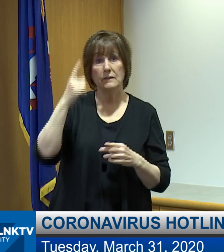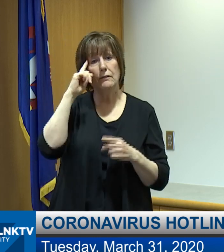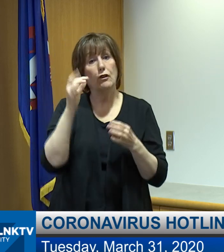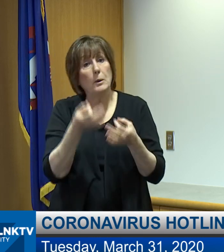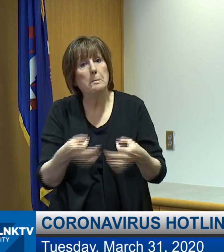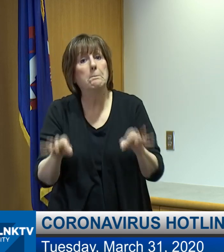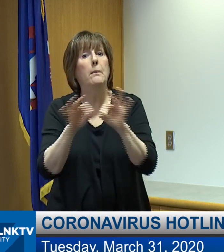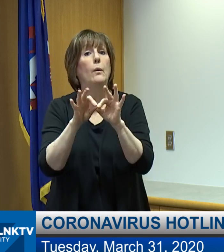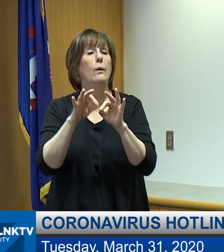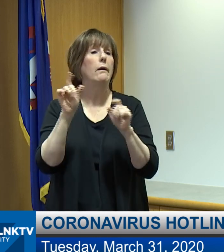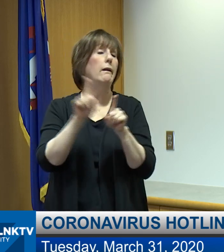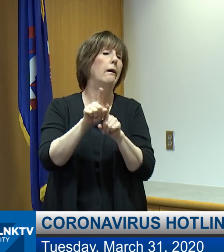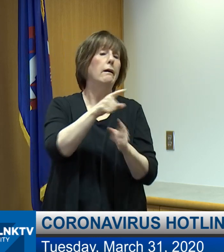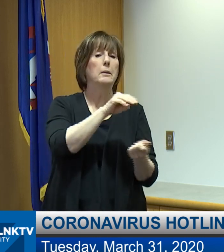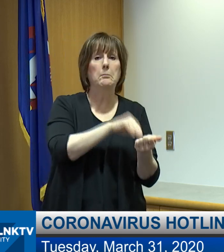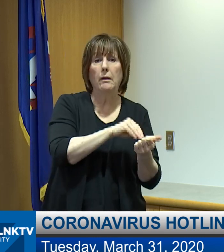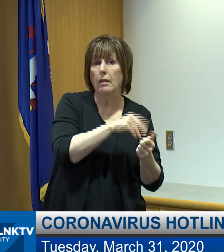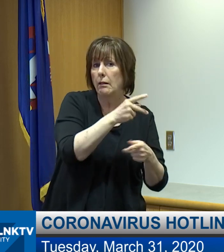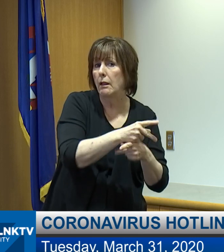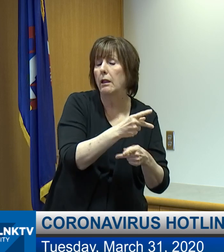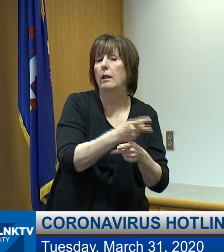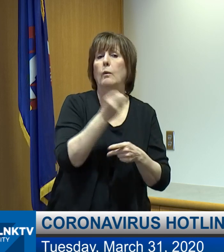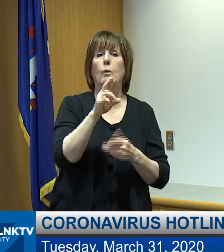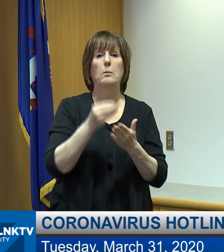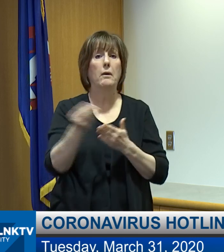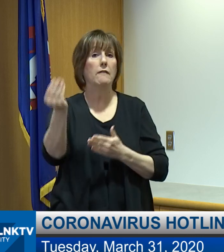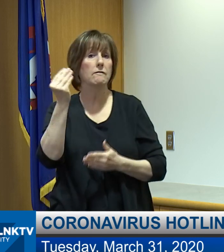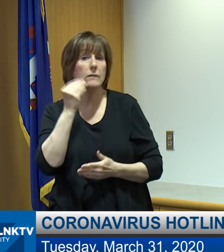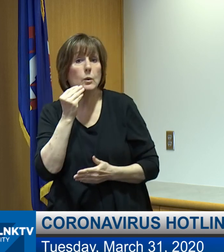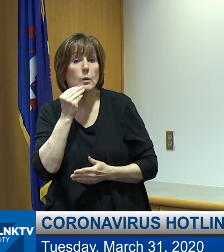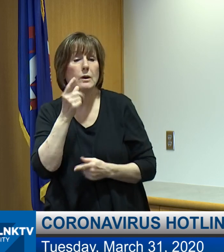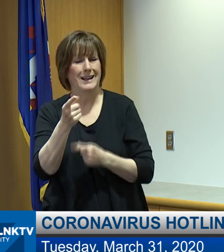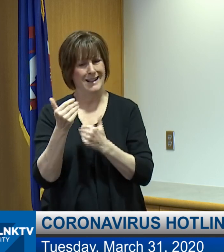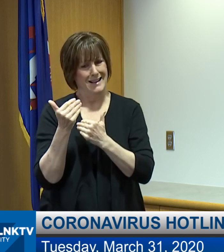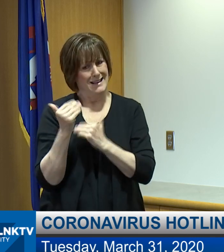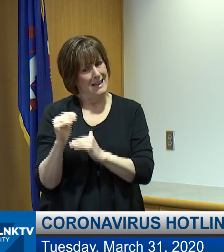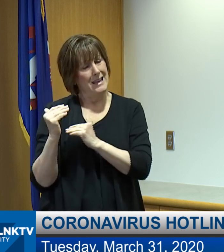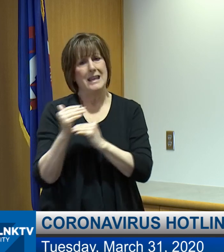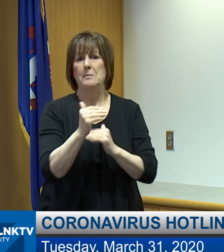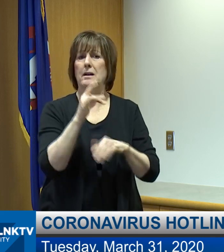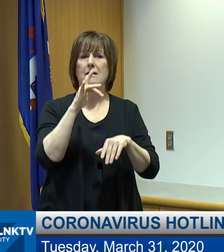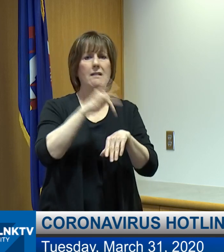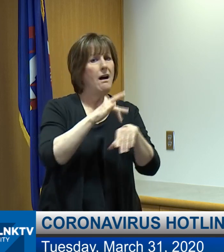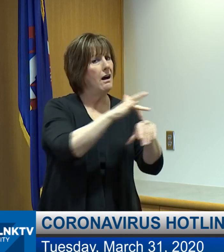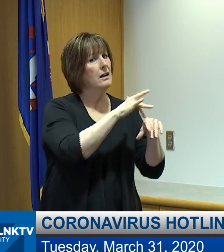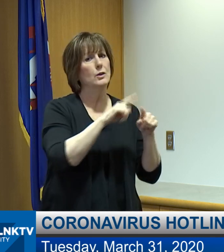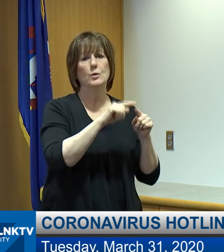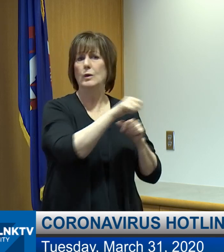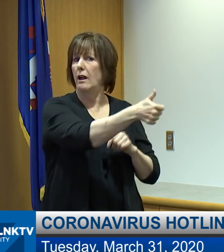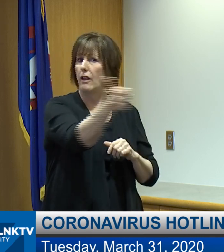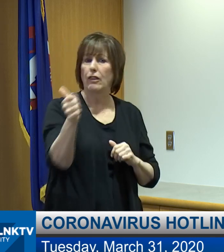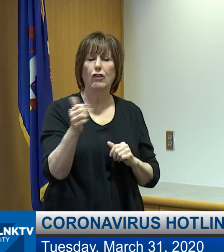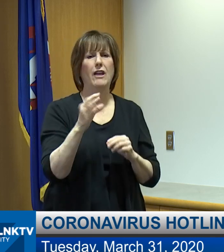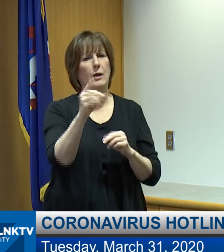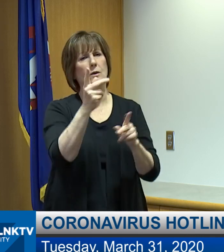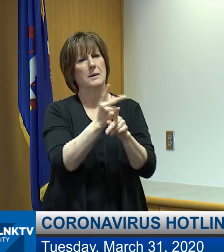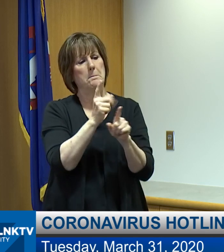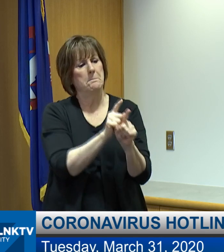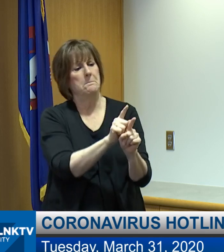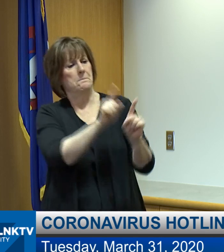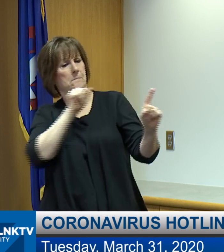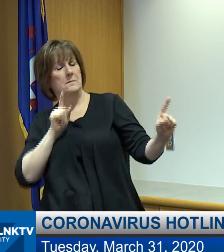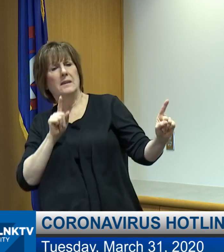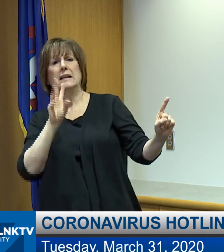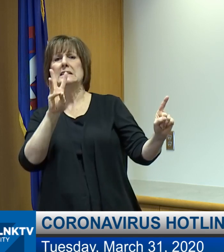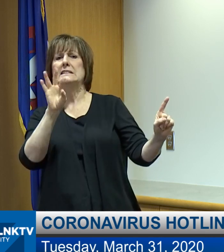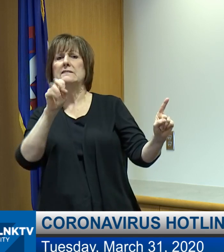reasons like medical care or to get groceries, limit contact with other people and try to keep at least 6 feet distance